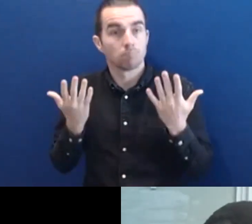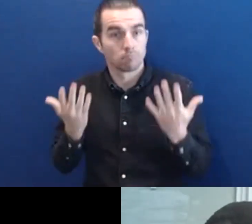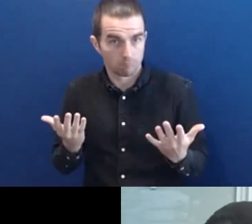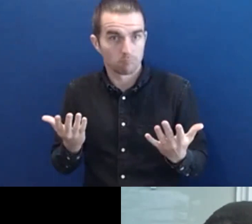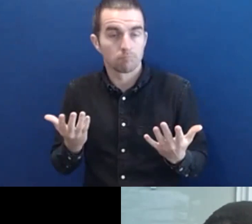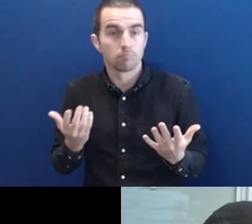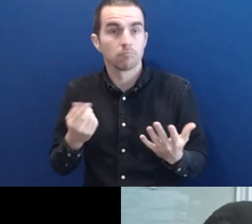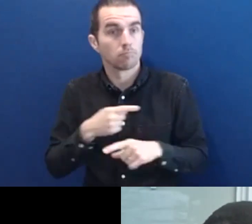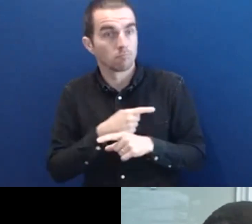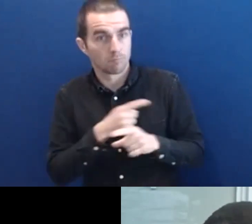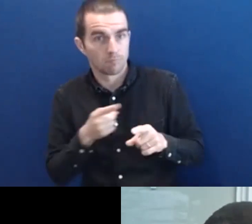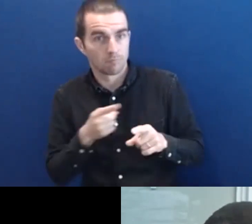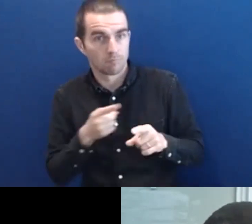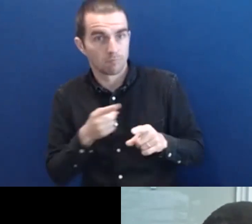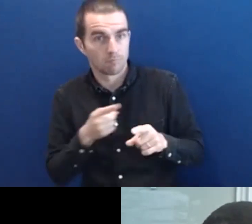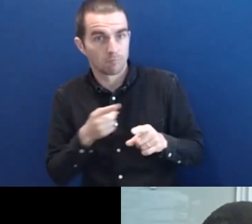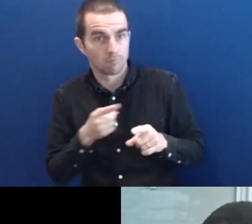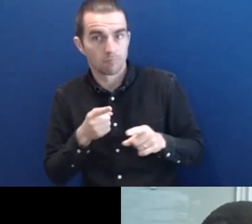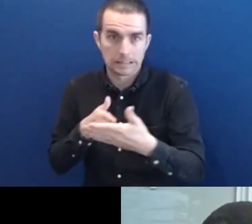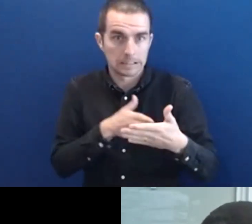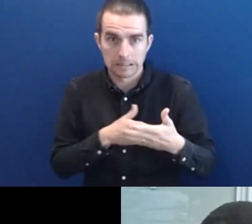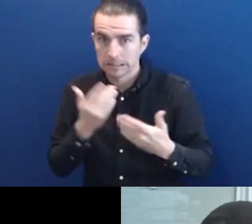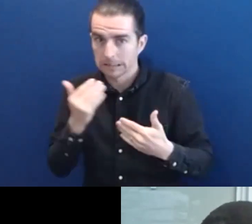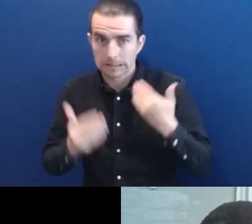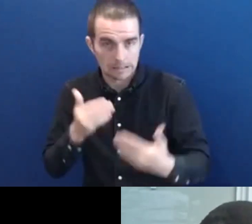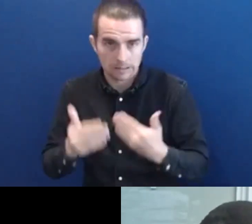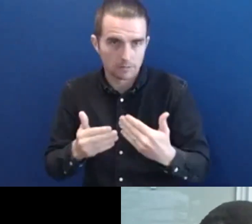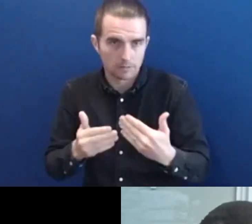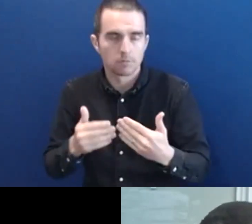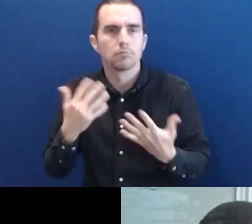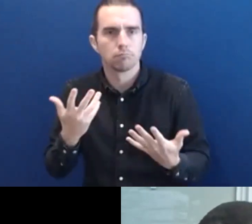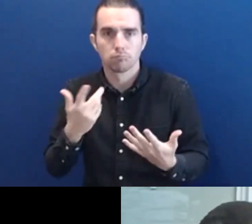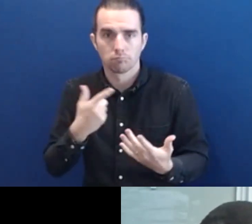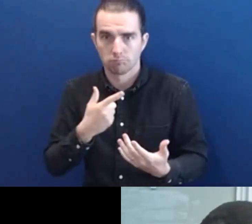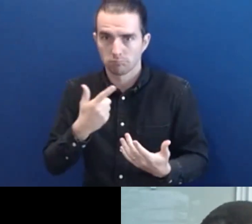information about what is going on because of the